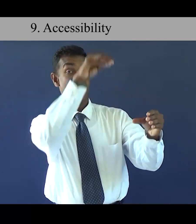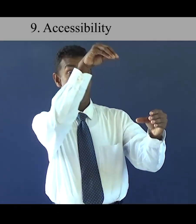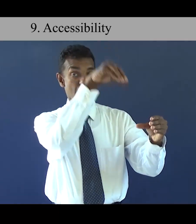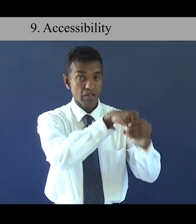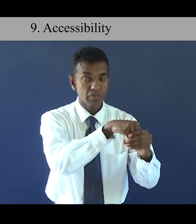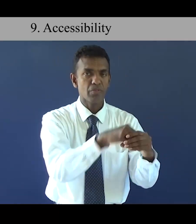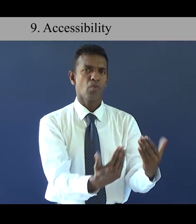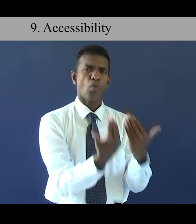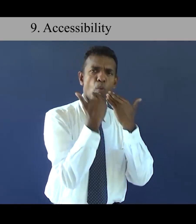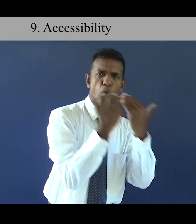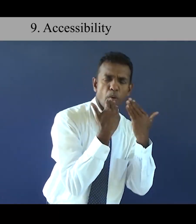public buildings.